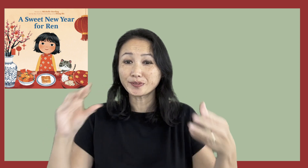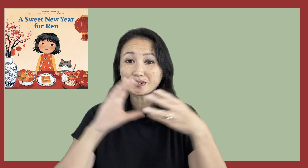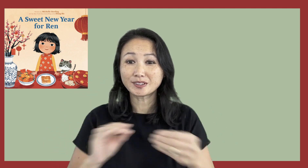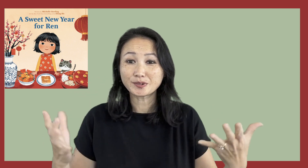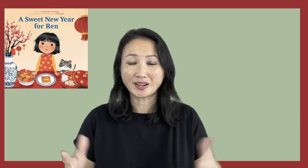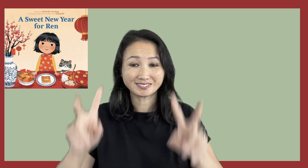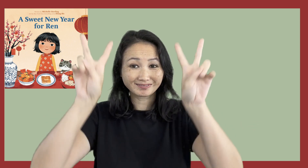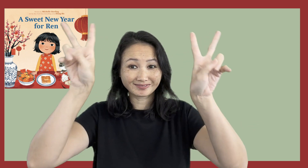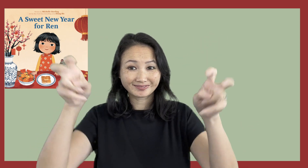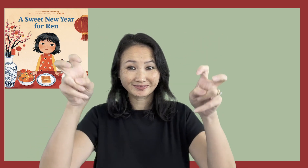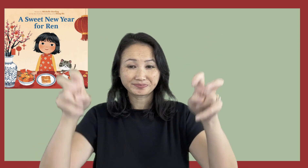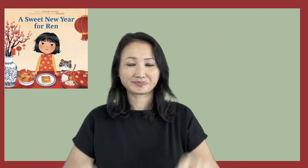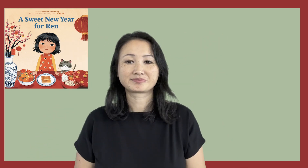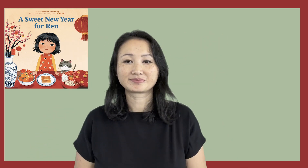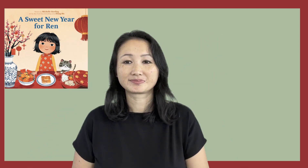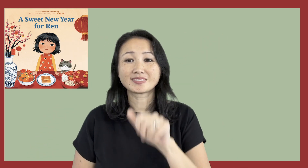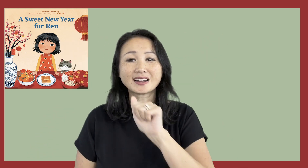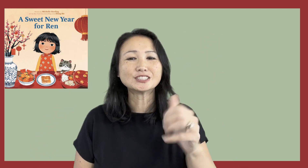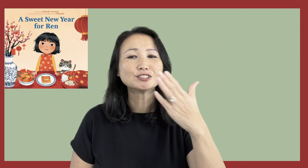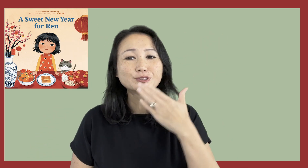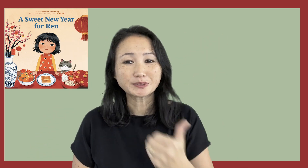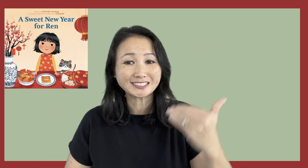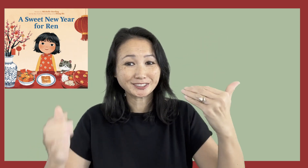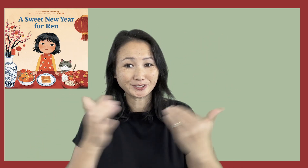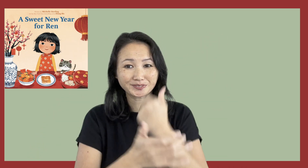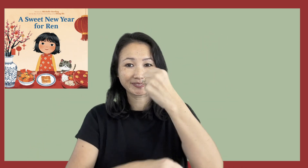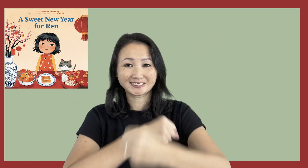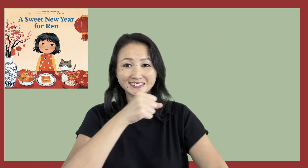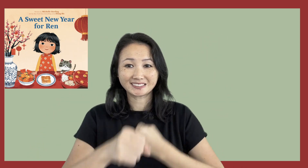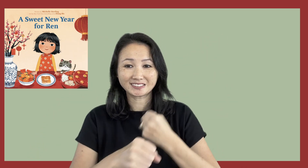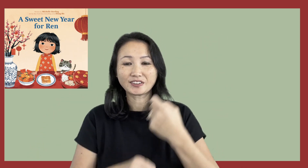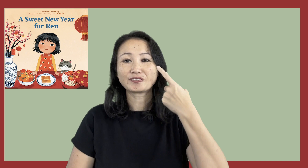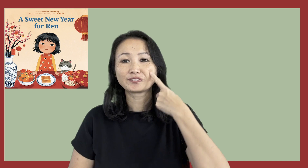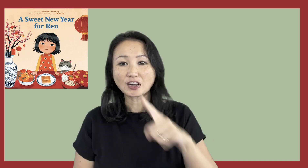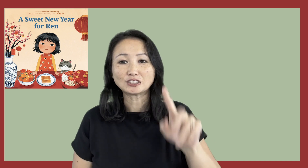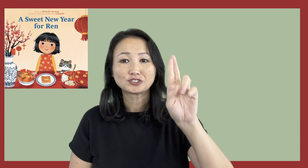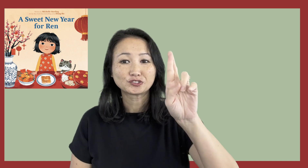This is a story called A Sweet New Year for Wren.